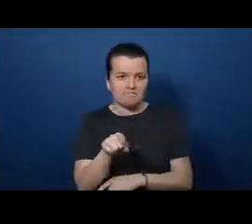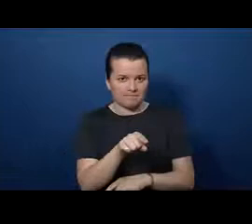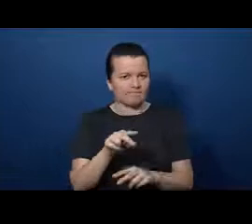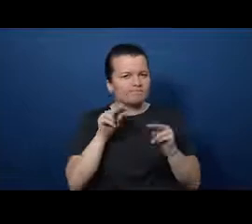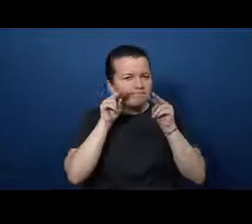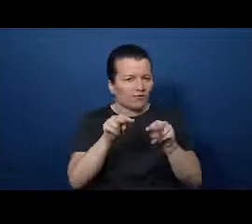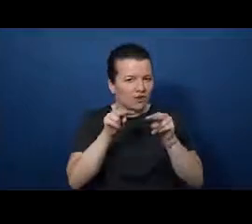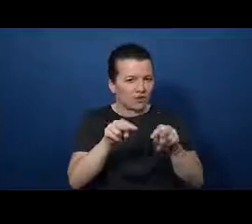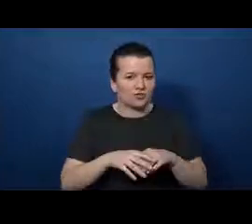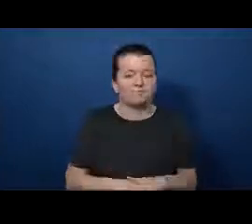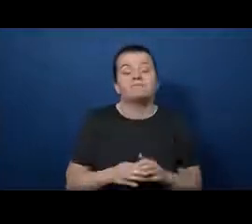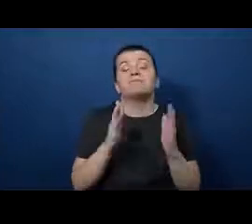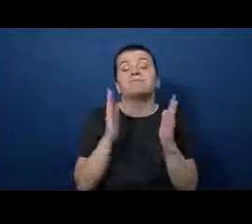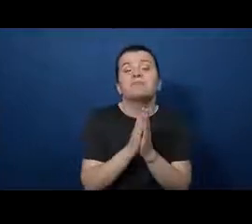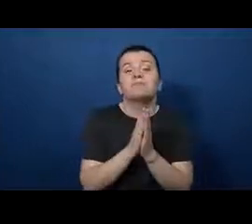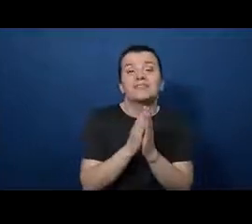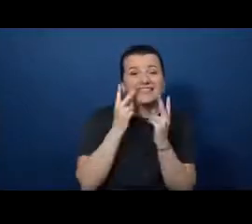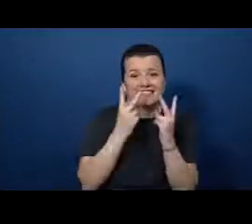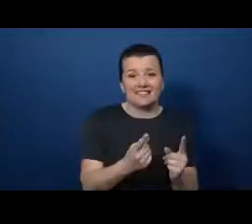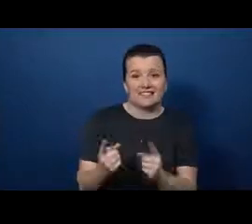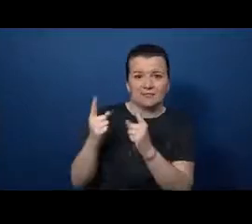Please visit the website